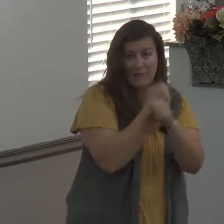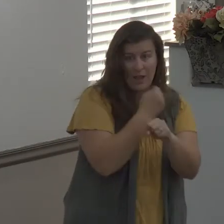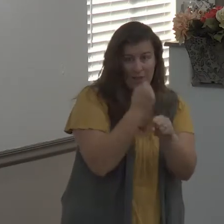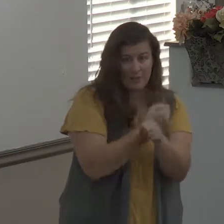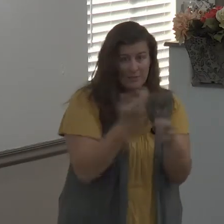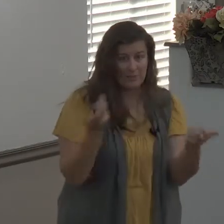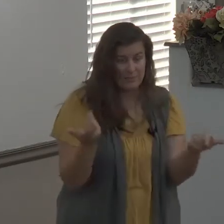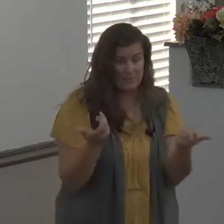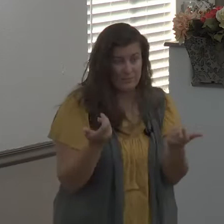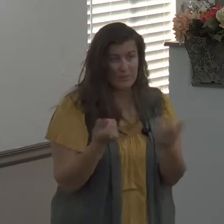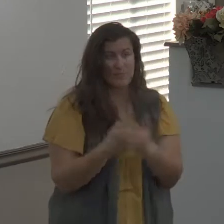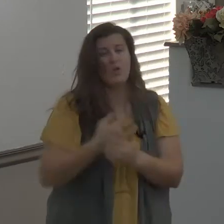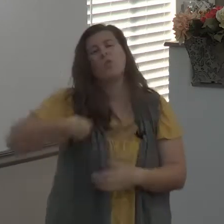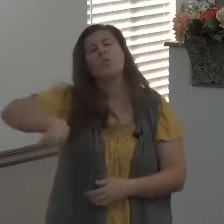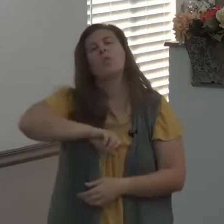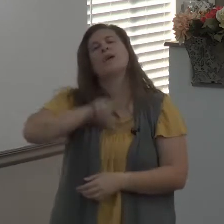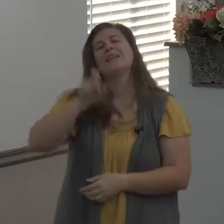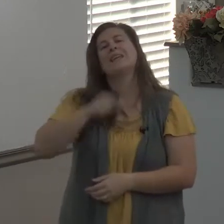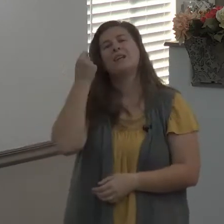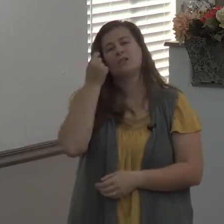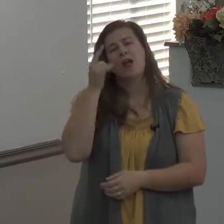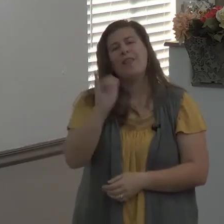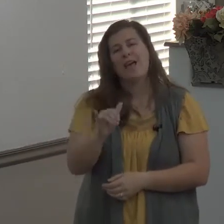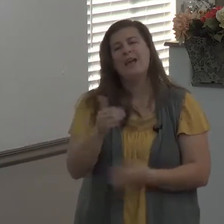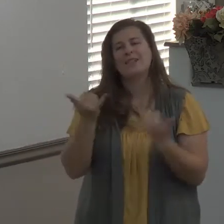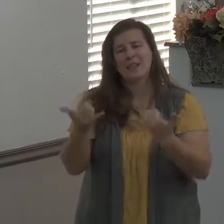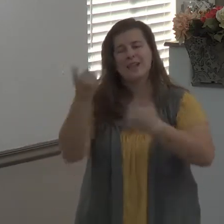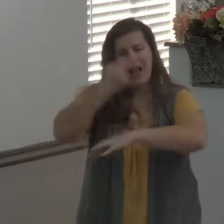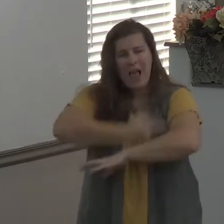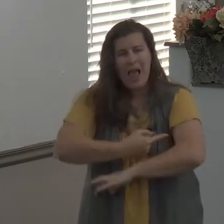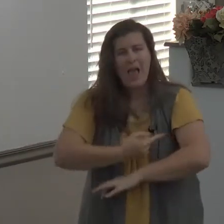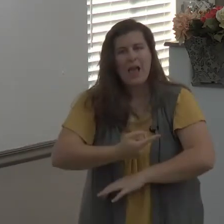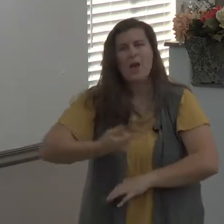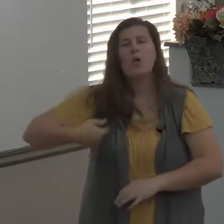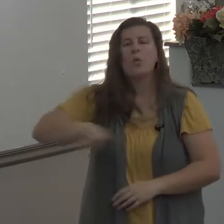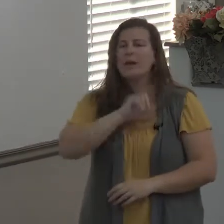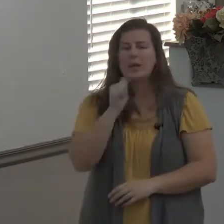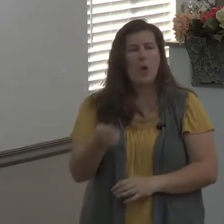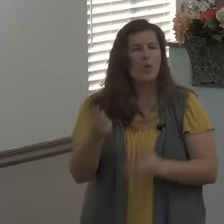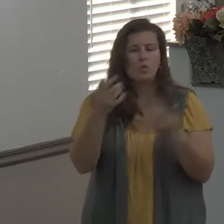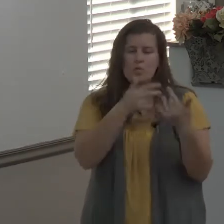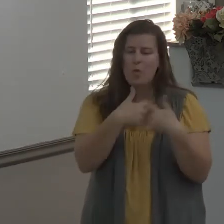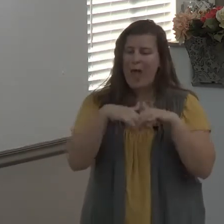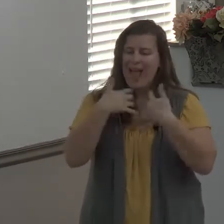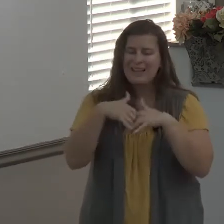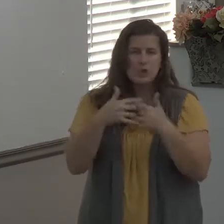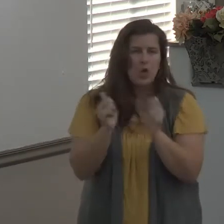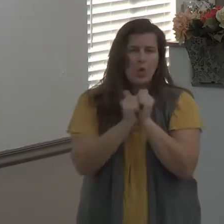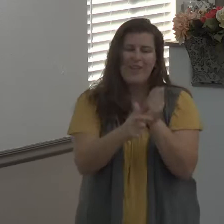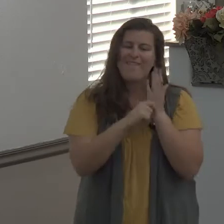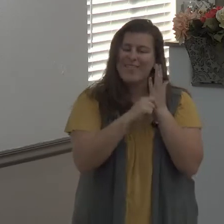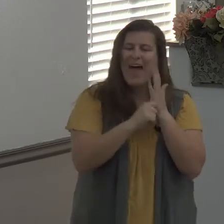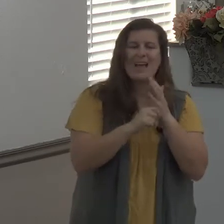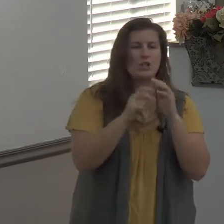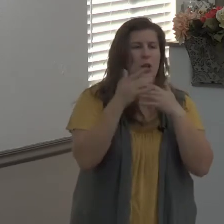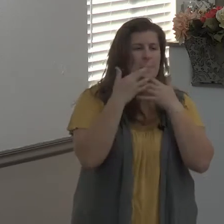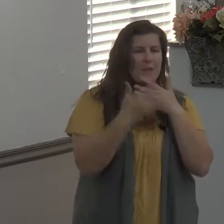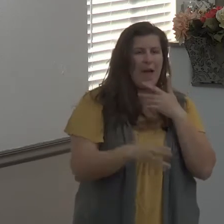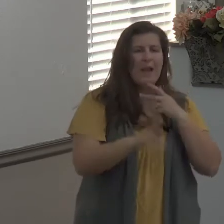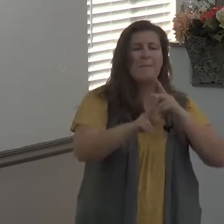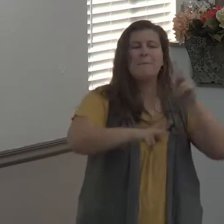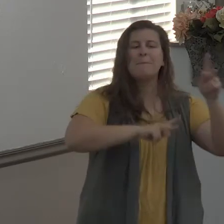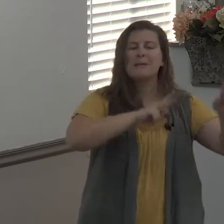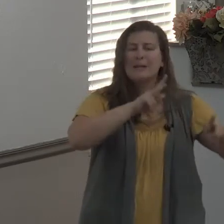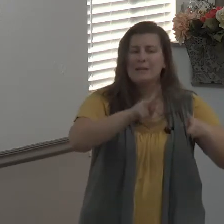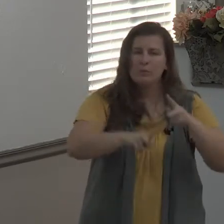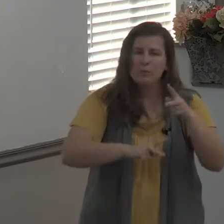He avoided the temptation to fight the wrong fight. And we need to understand that in our world today,